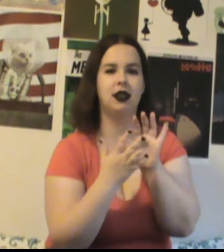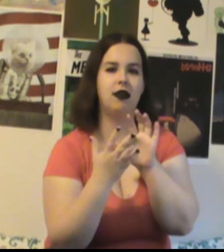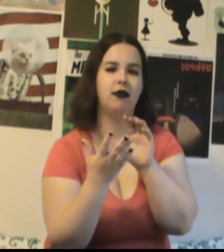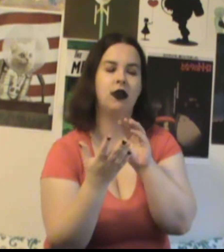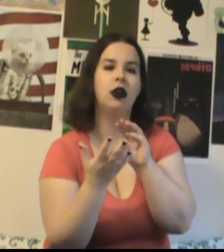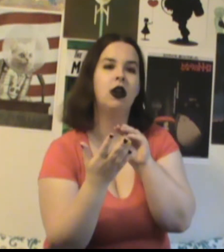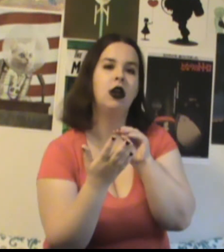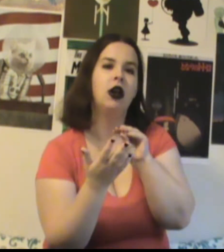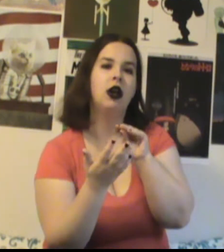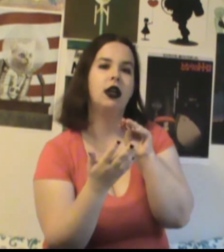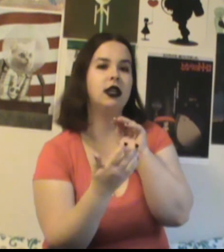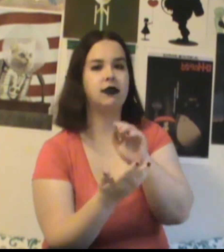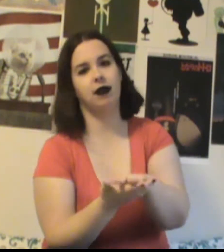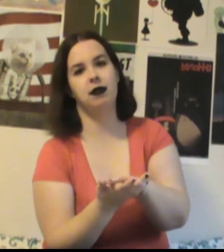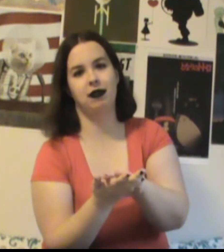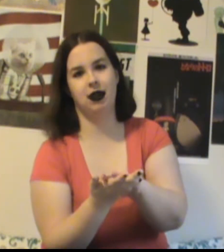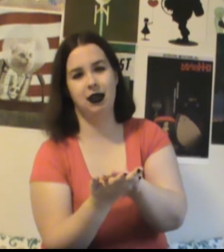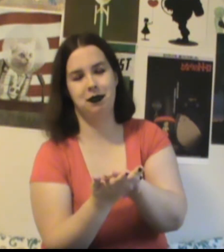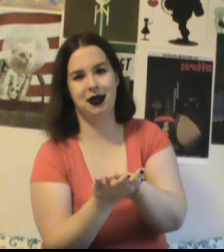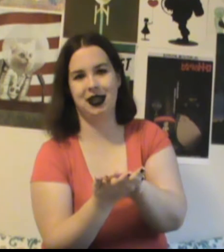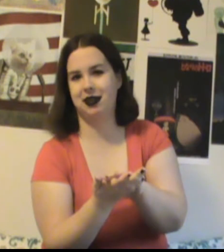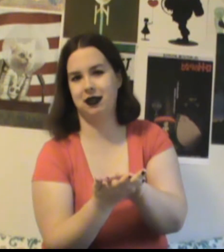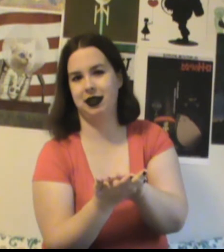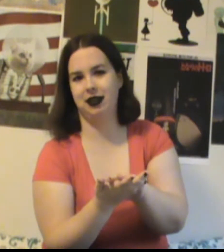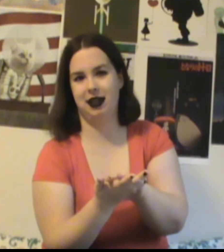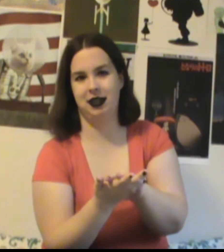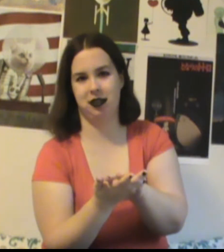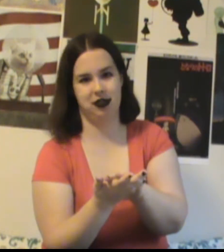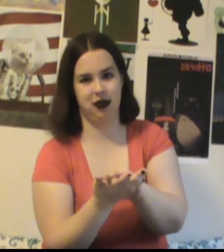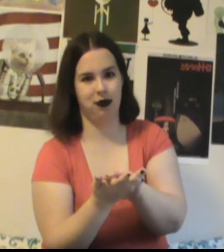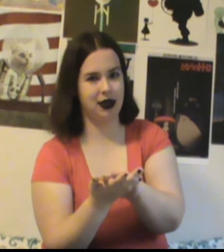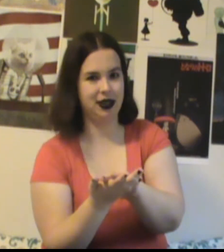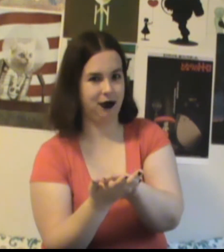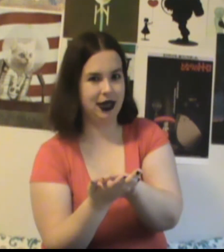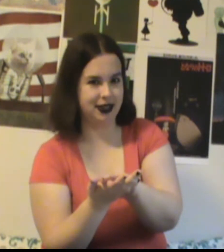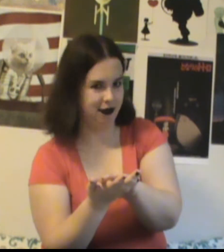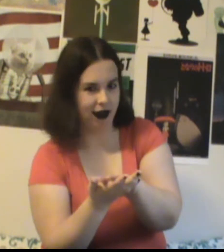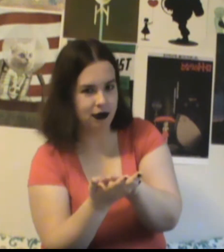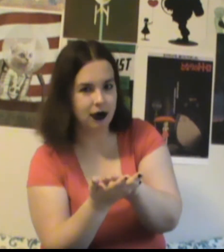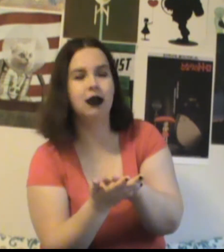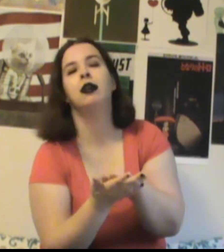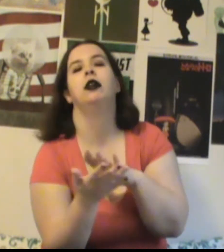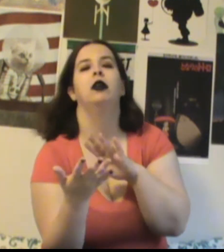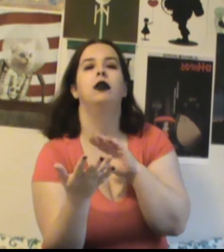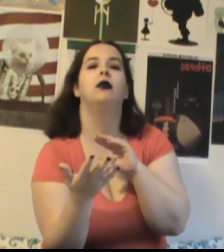stuff, is framed for it, but he turns out that he's just a really crazy follower who